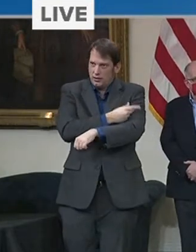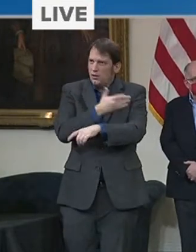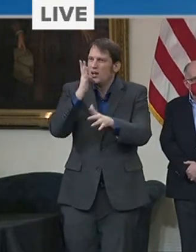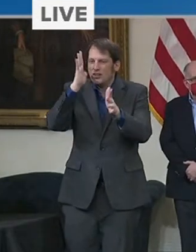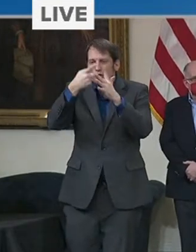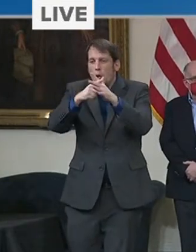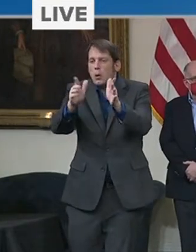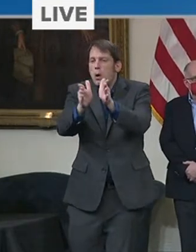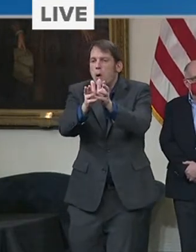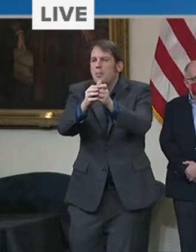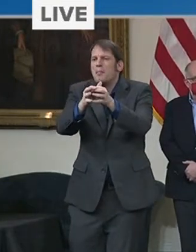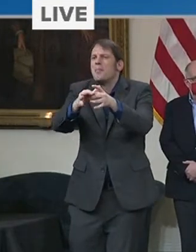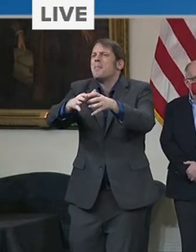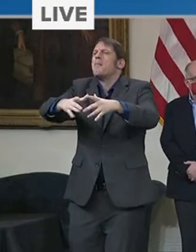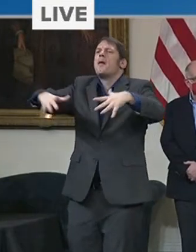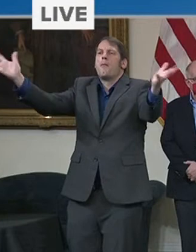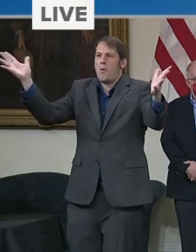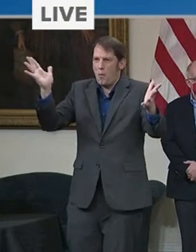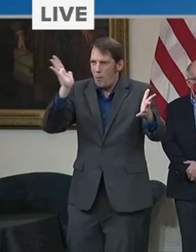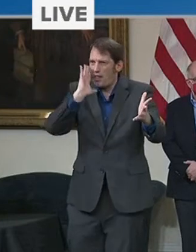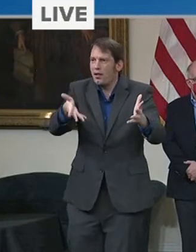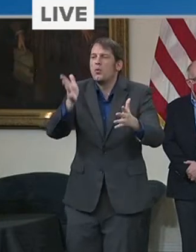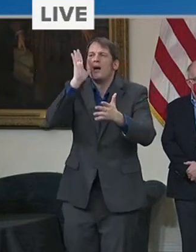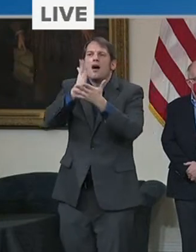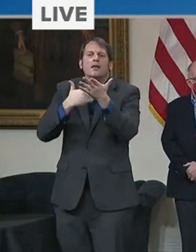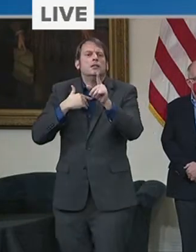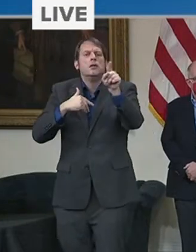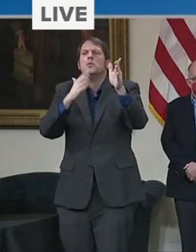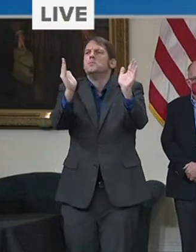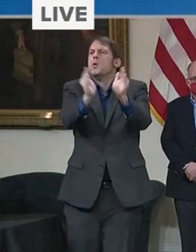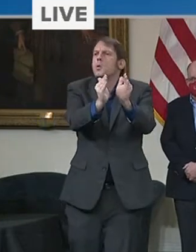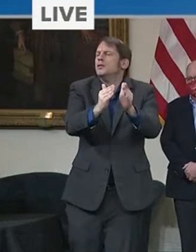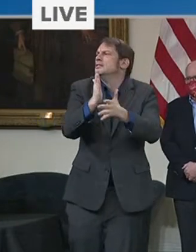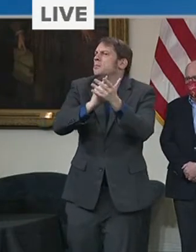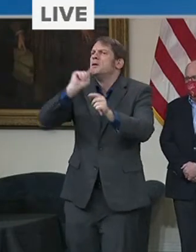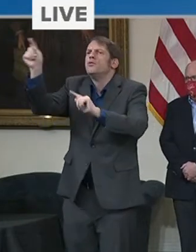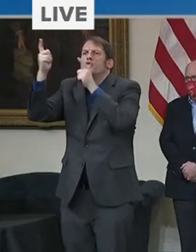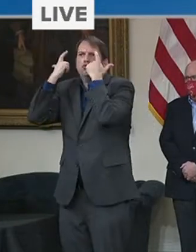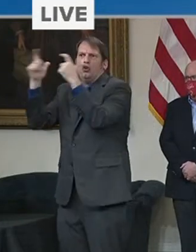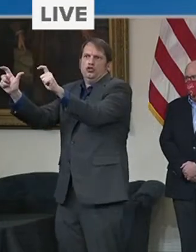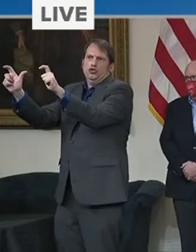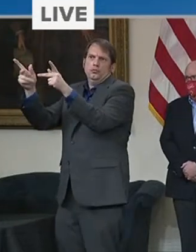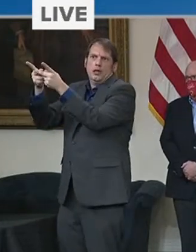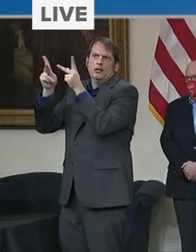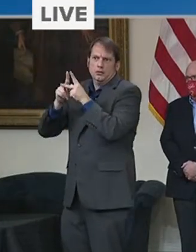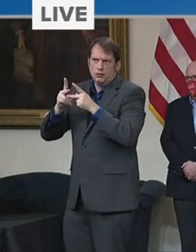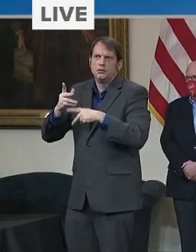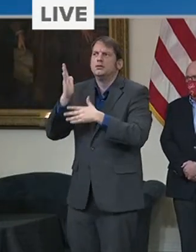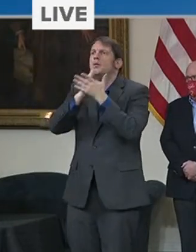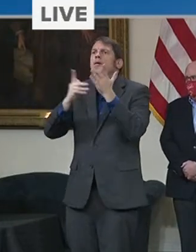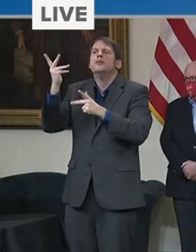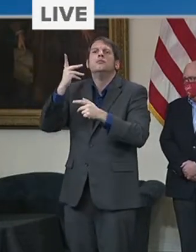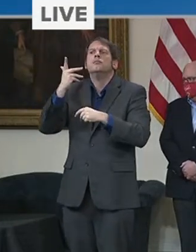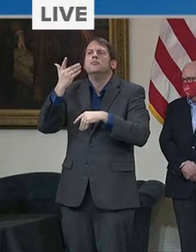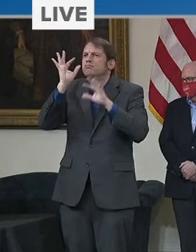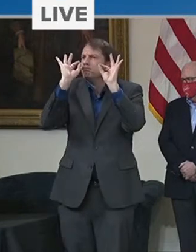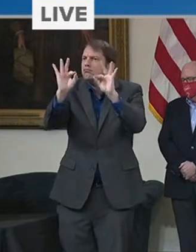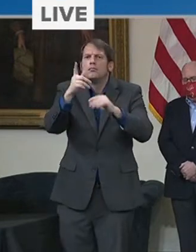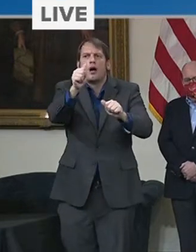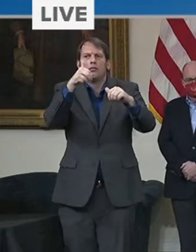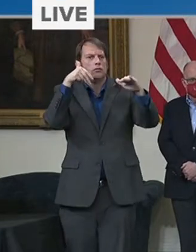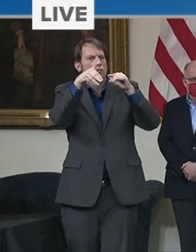small, some large, some better suited to pedestrians, others better suited to drivers, our